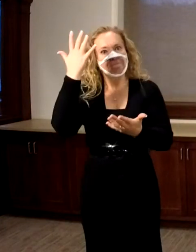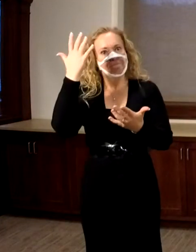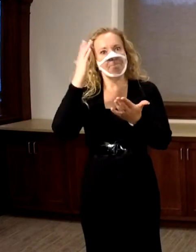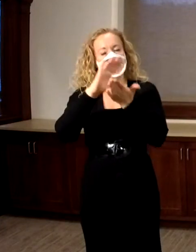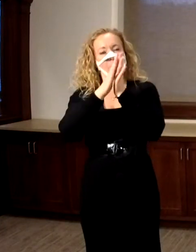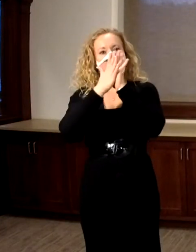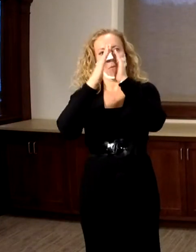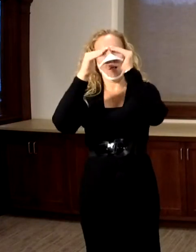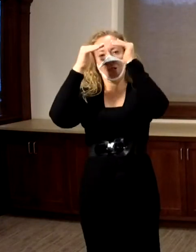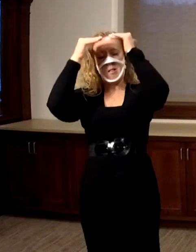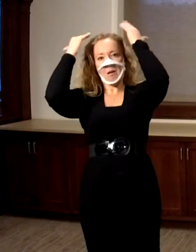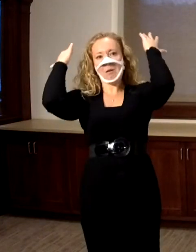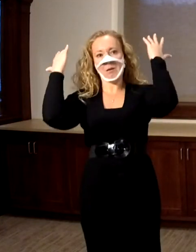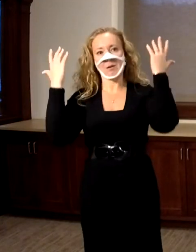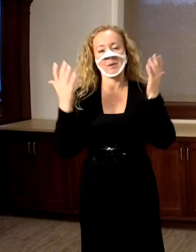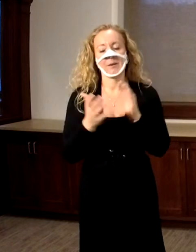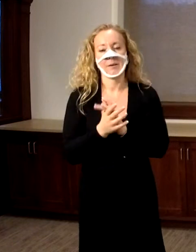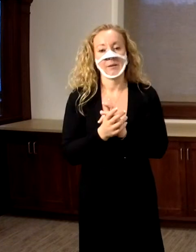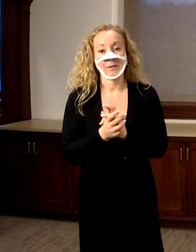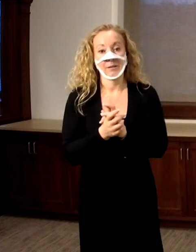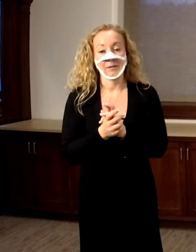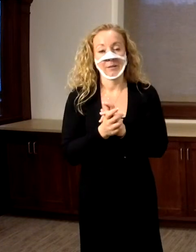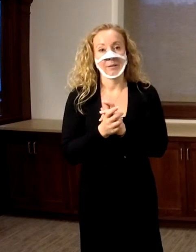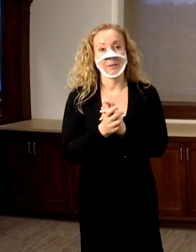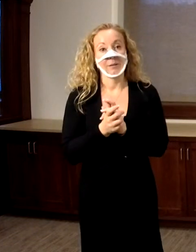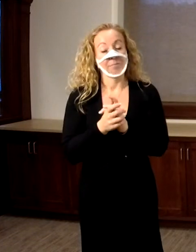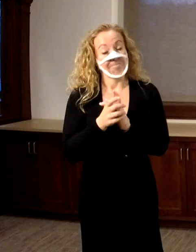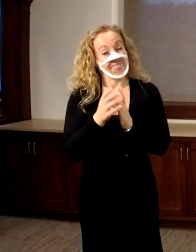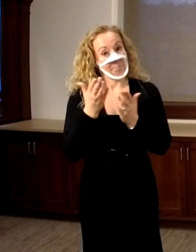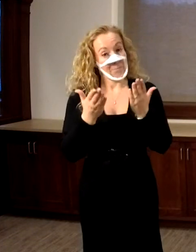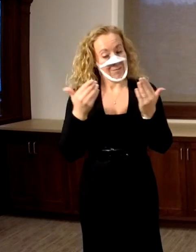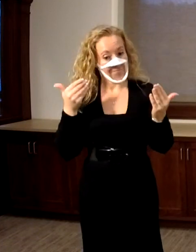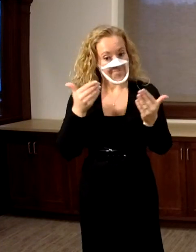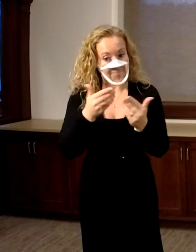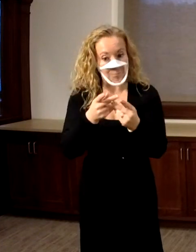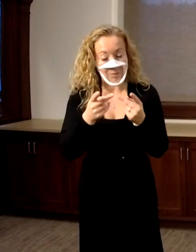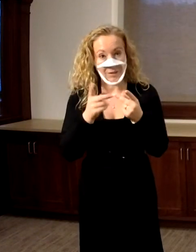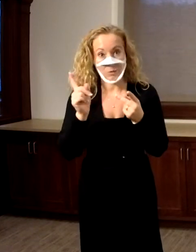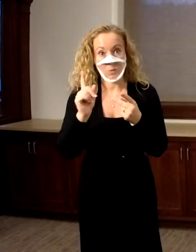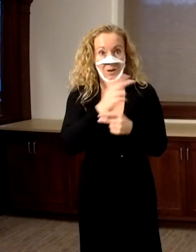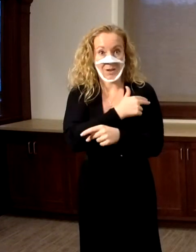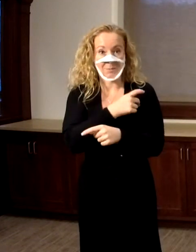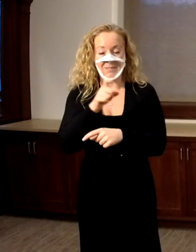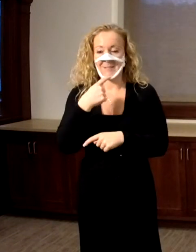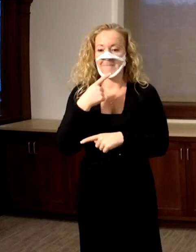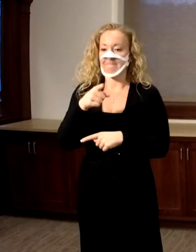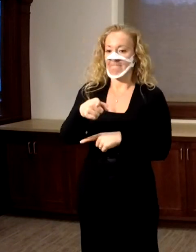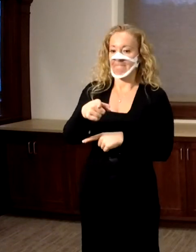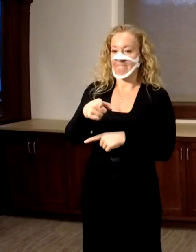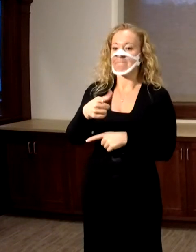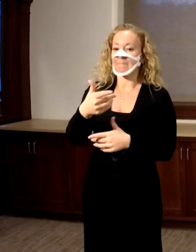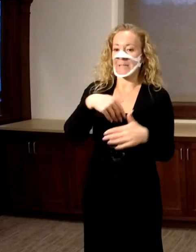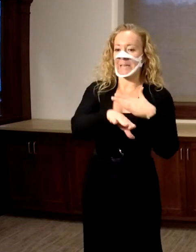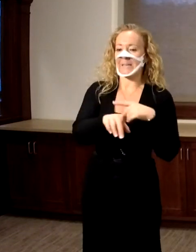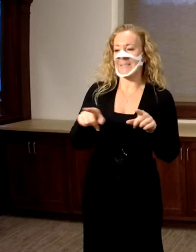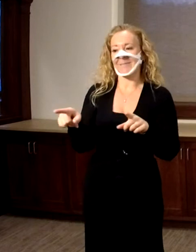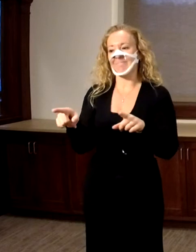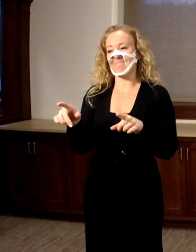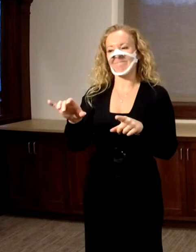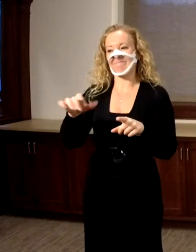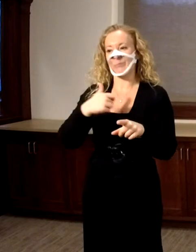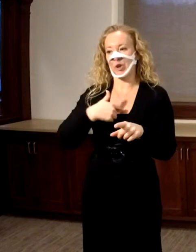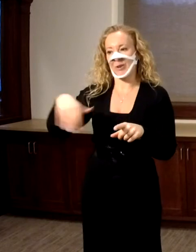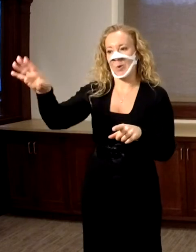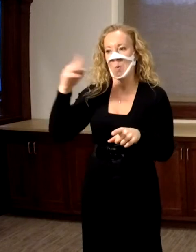closer we get to situations where we have to ration care, where hospitals are forced to decide who gets treated and who doesn't, who gets a bed and